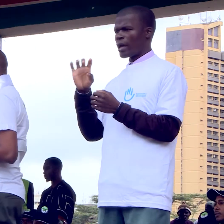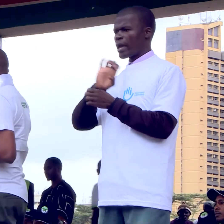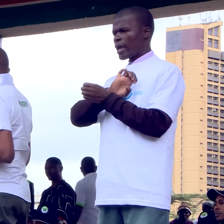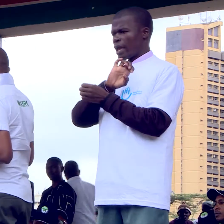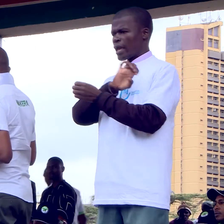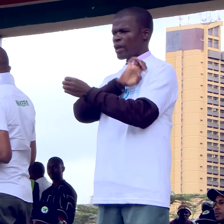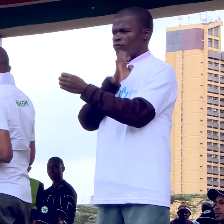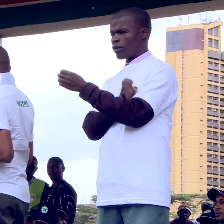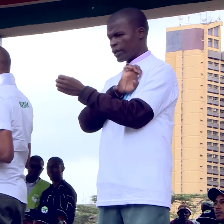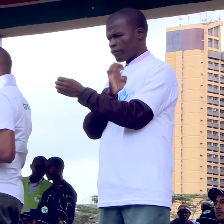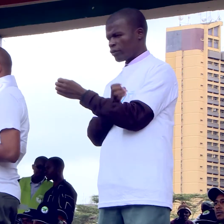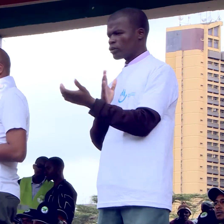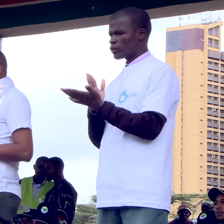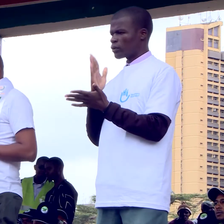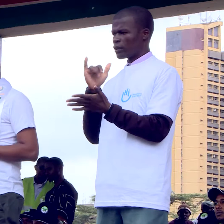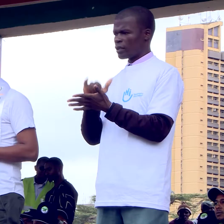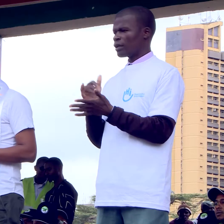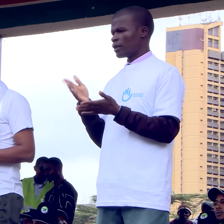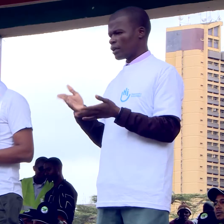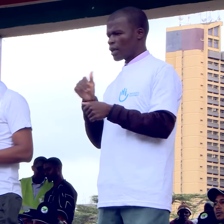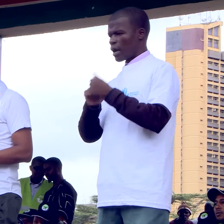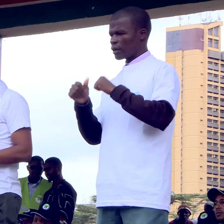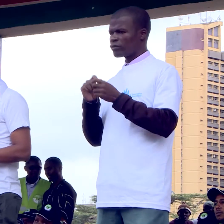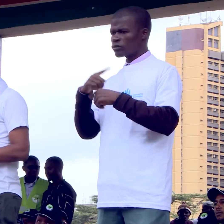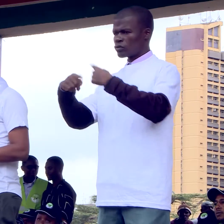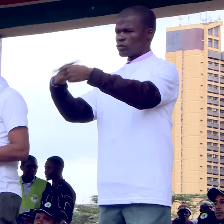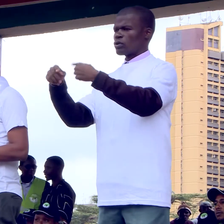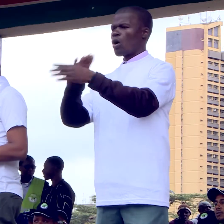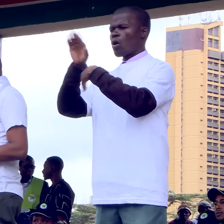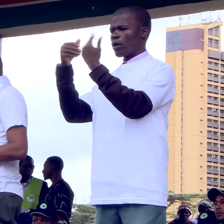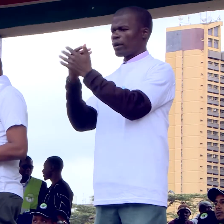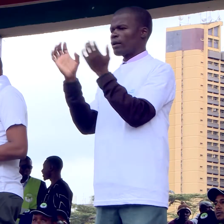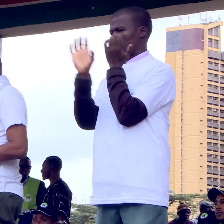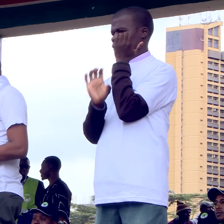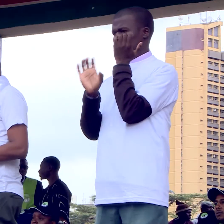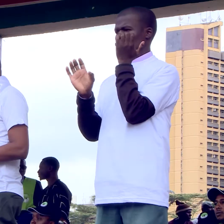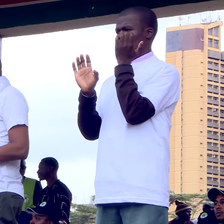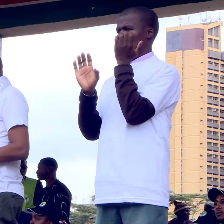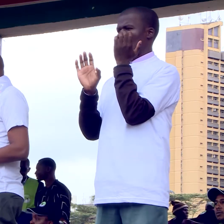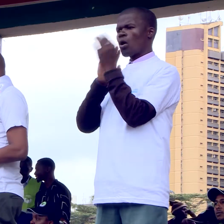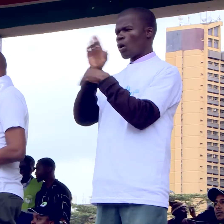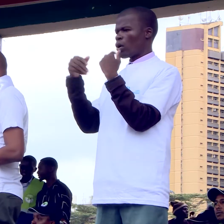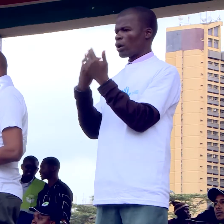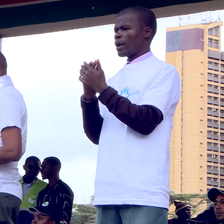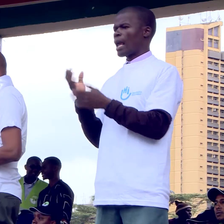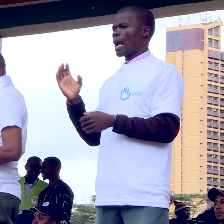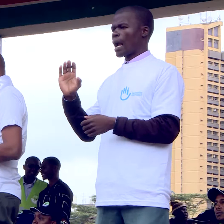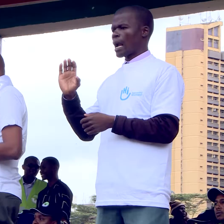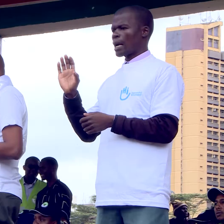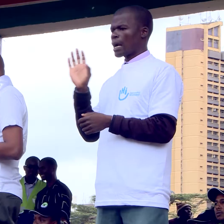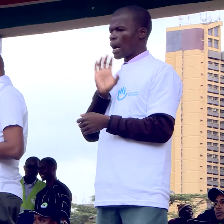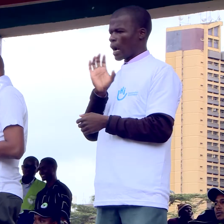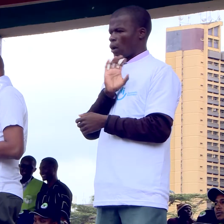and the fact that this activity is going on across the country in every single county. I think that's a